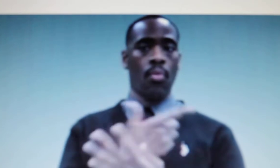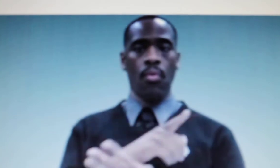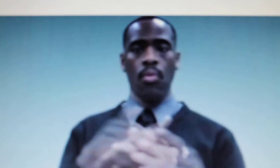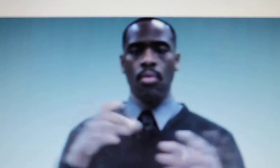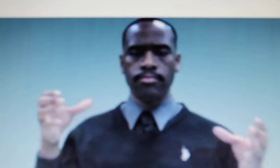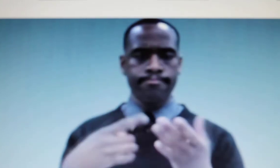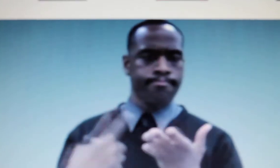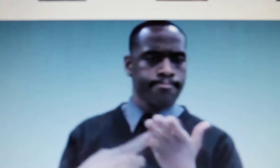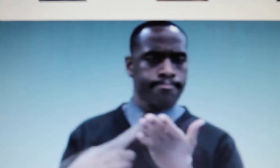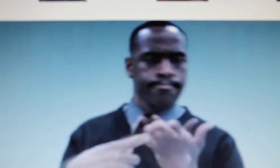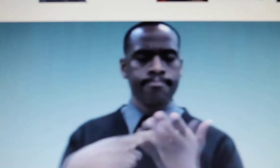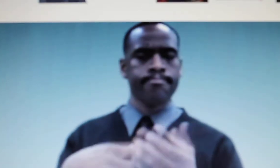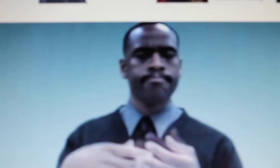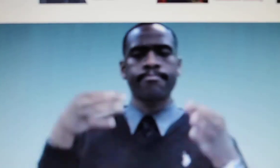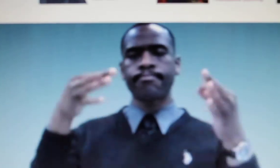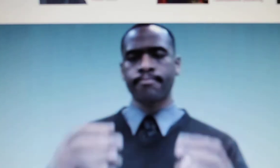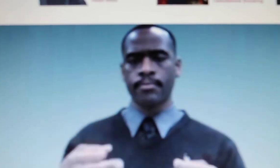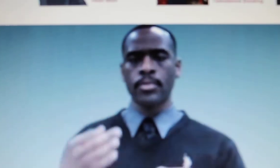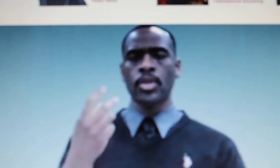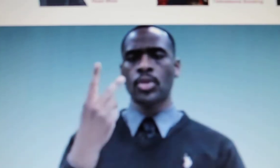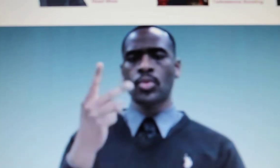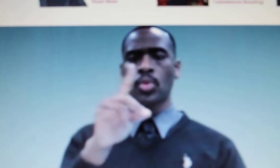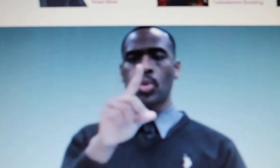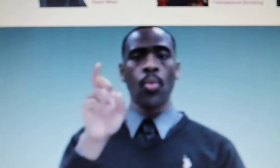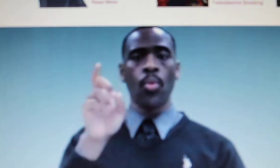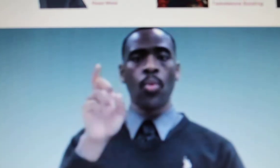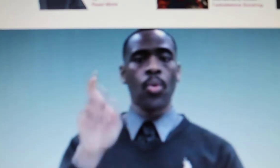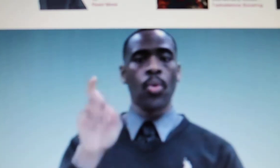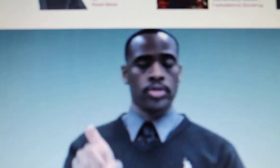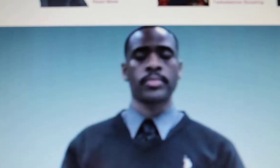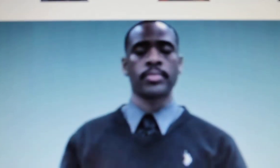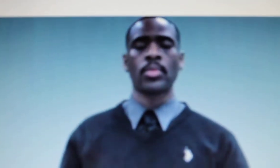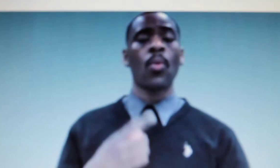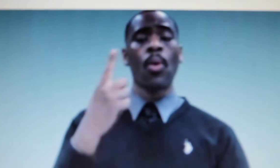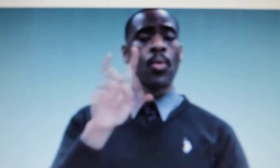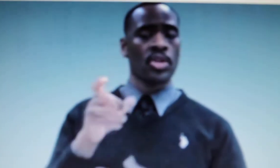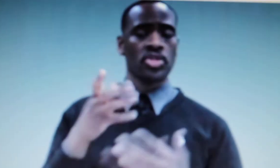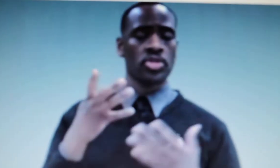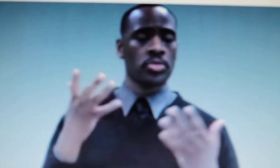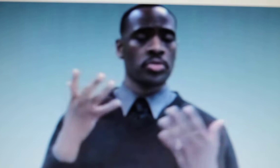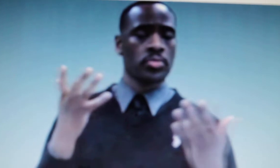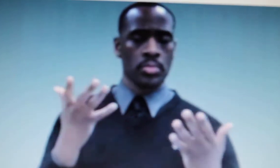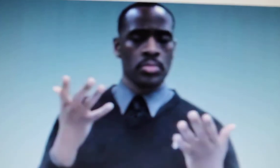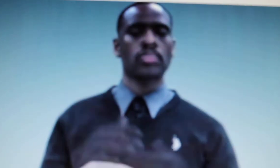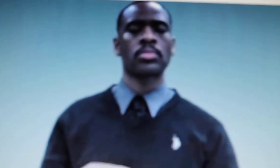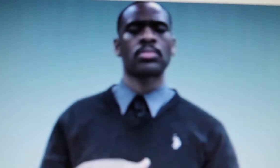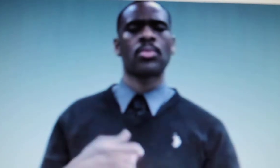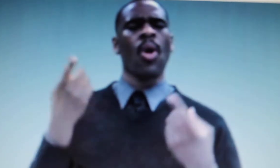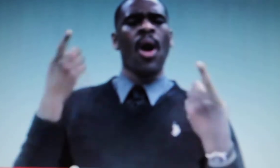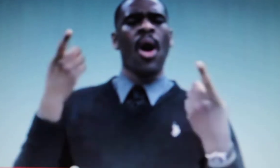in Davis. Now the 4 of us got together and we decided 2 questions to ask.